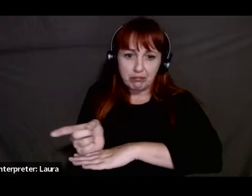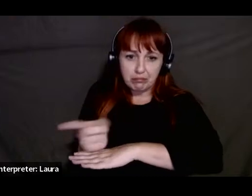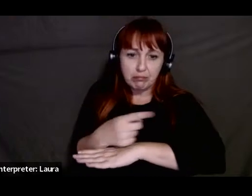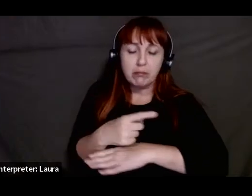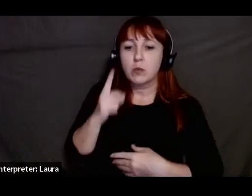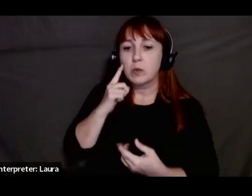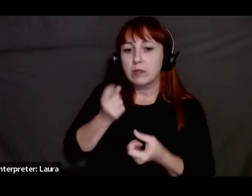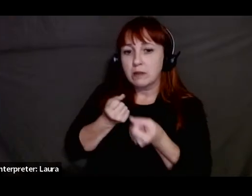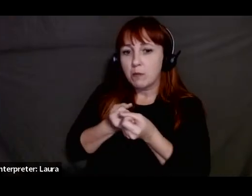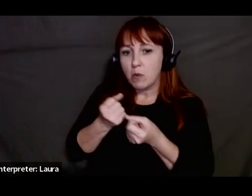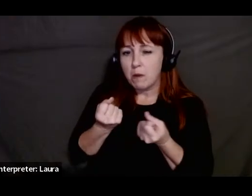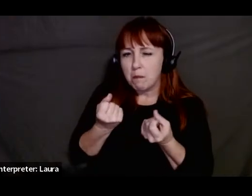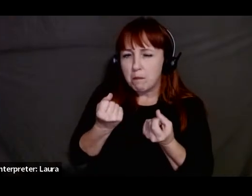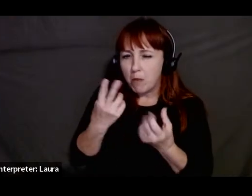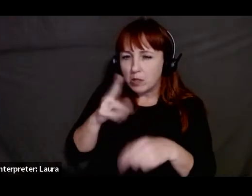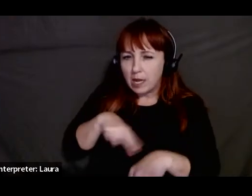multinational